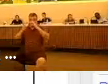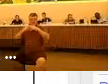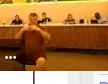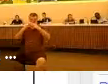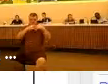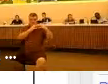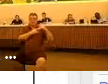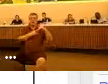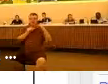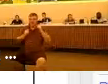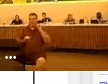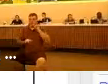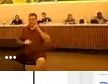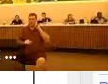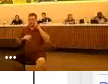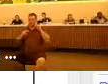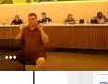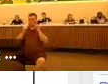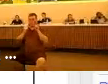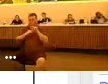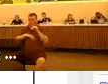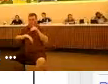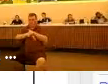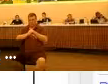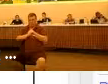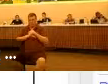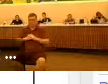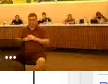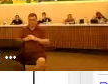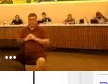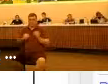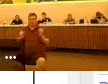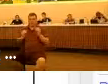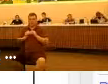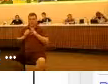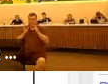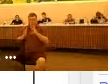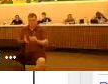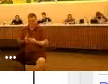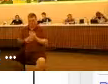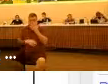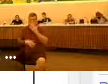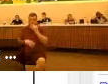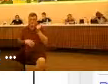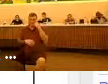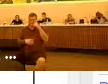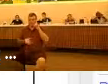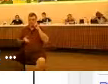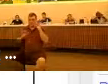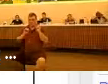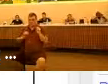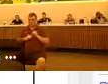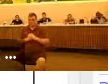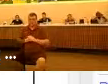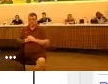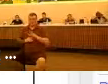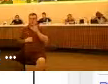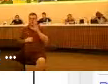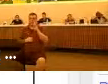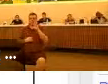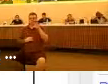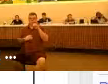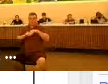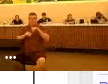you could hear the throughway at night, you know. So the more that's left grown in, the better it is for sound. Bruce, in this